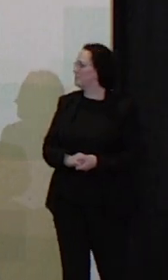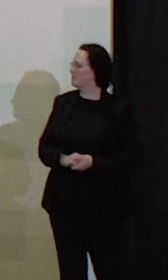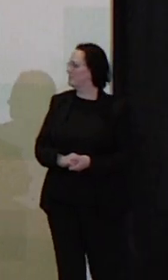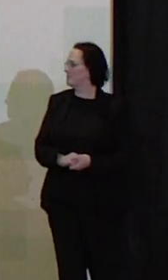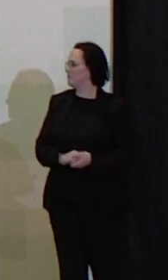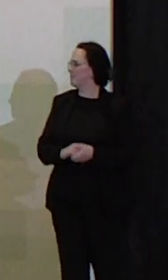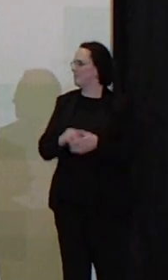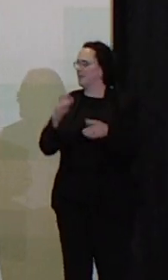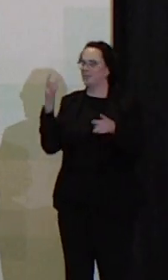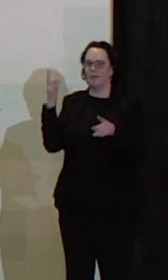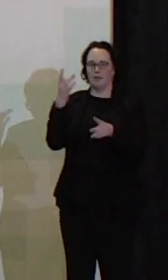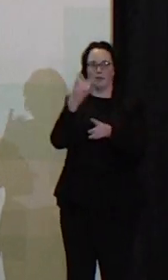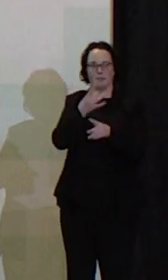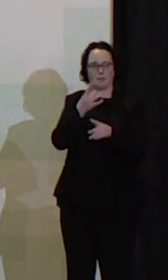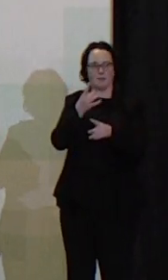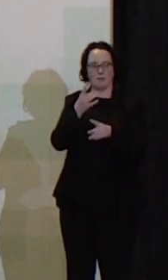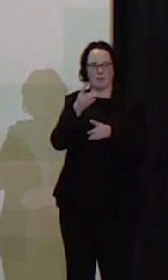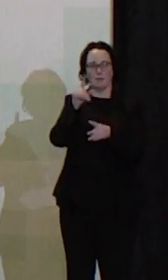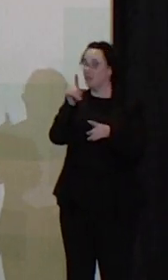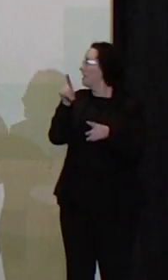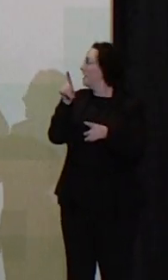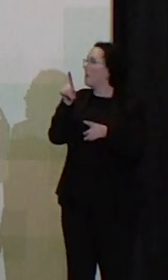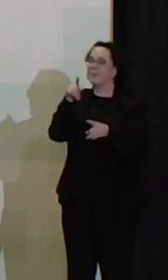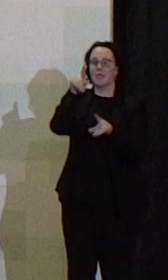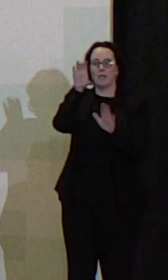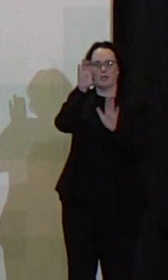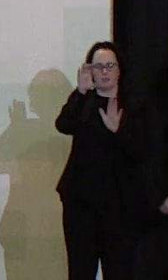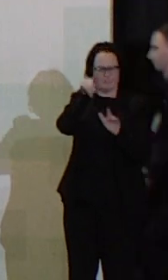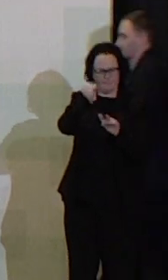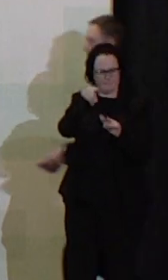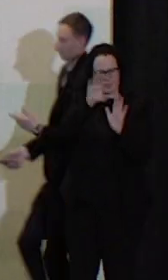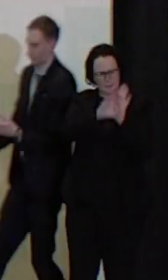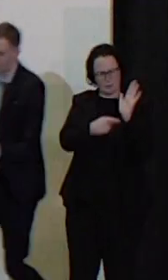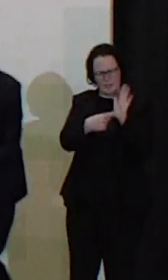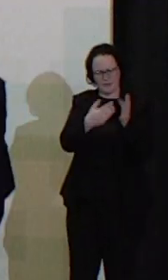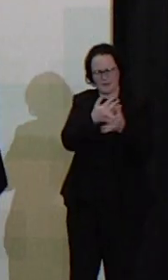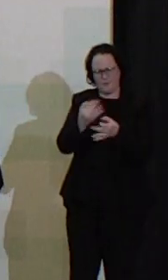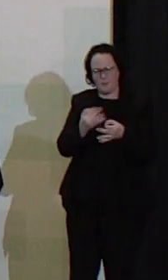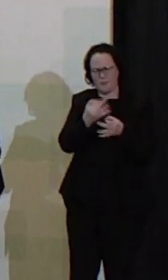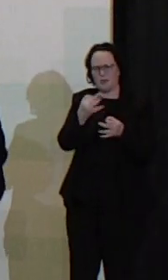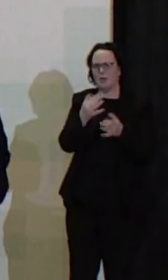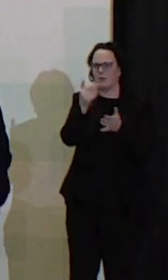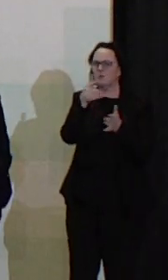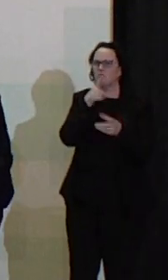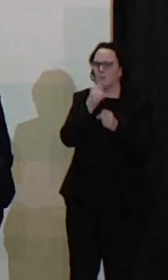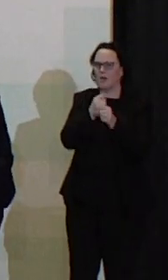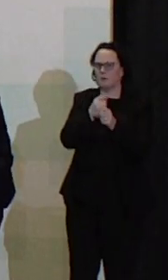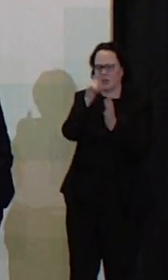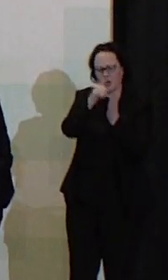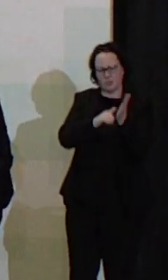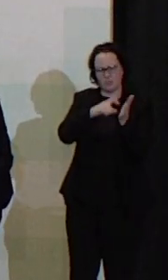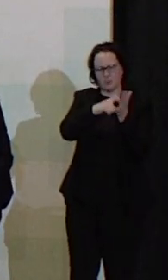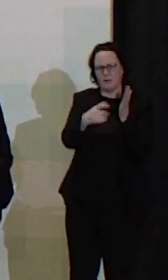Okay, Tom, the Constitution and family. Talk to me about Article 41. Well, I always think at Article 41, the opening